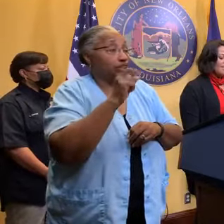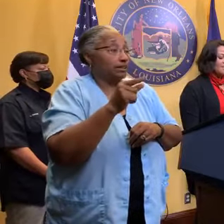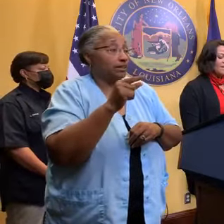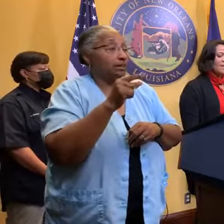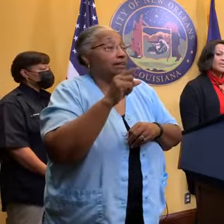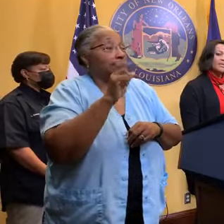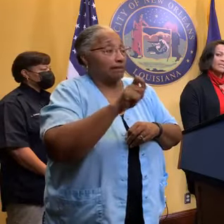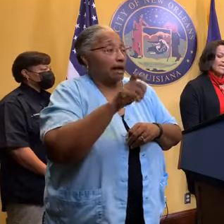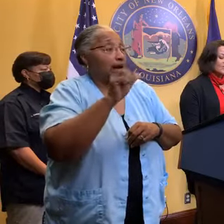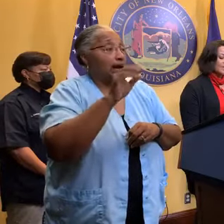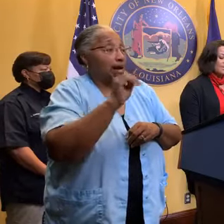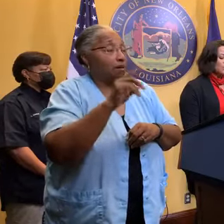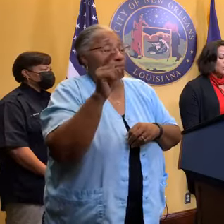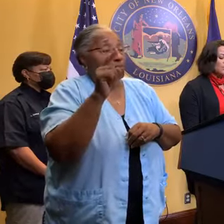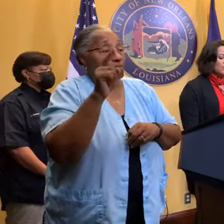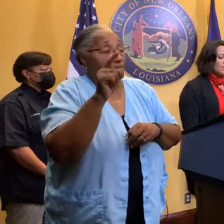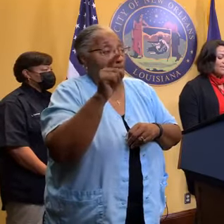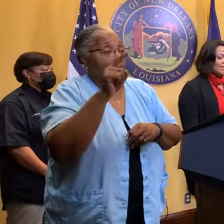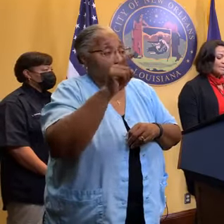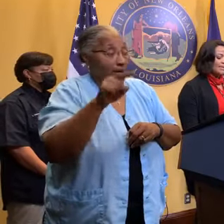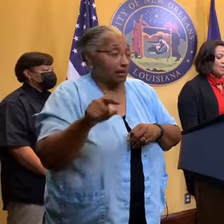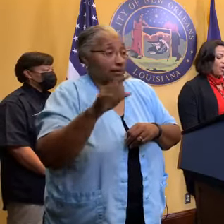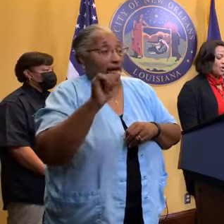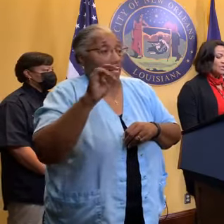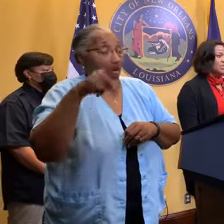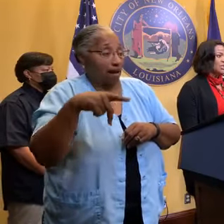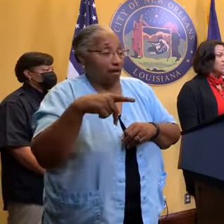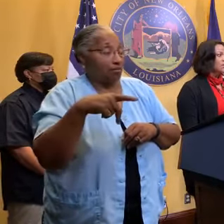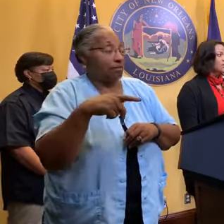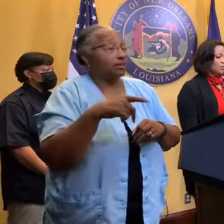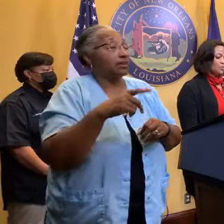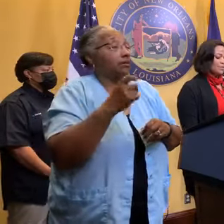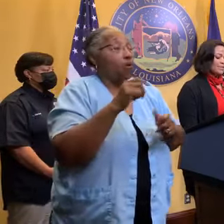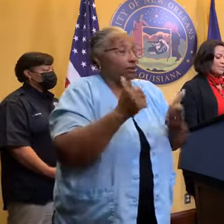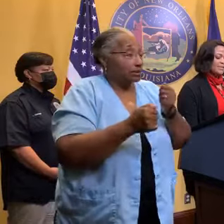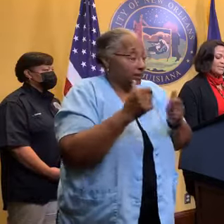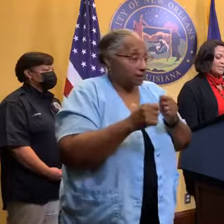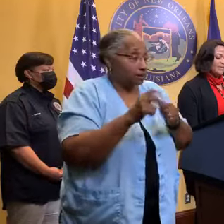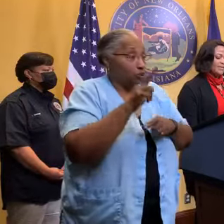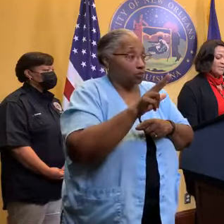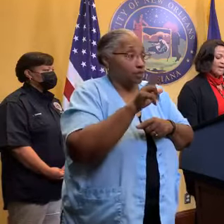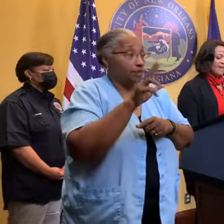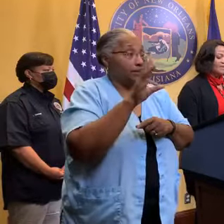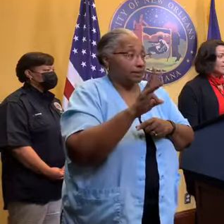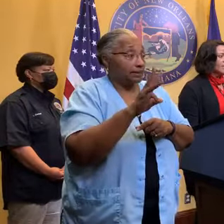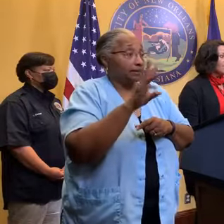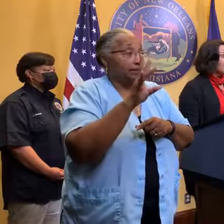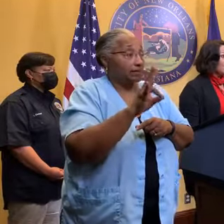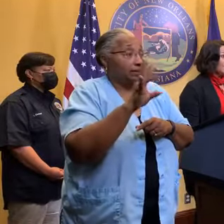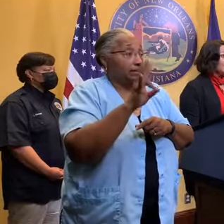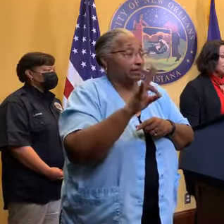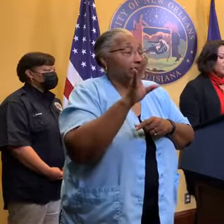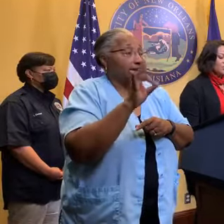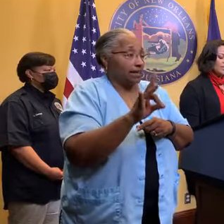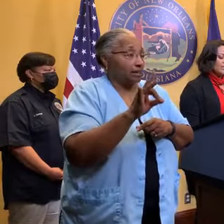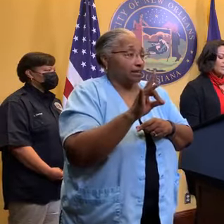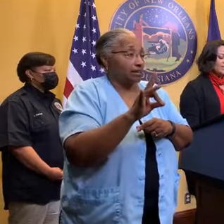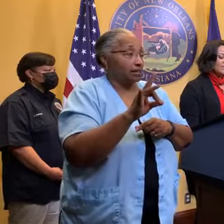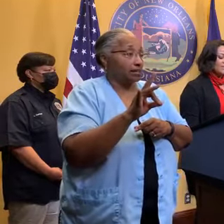entergy.com/app. They can sign up for text alerts by texting REG to 36778, and that REG